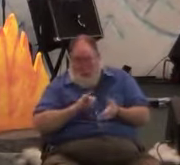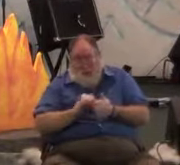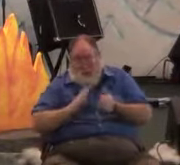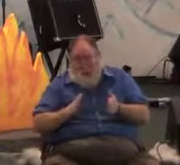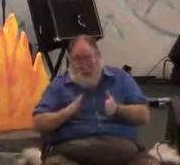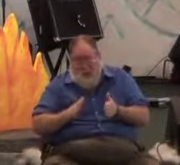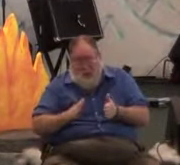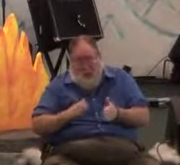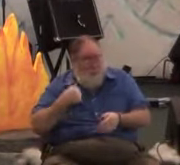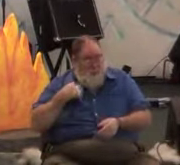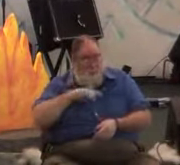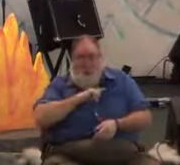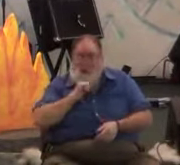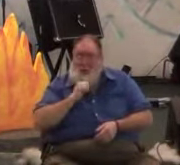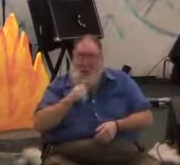I said so.